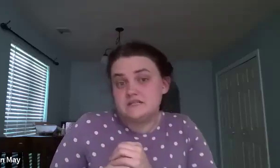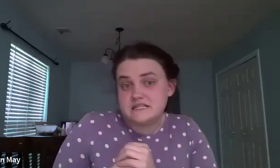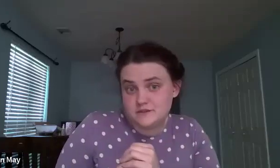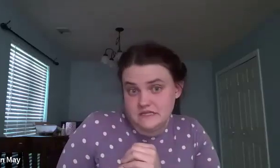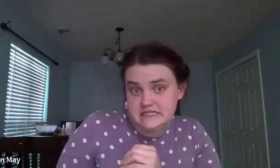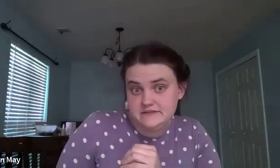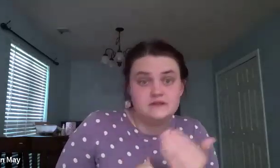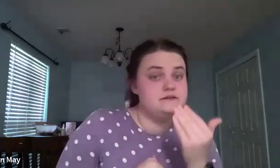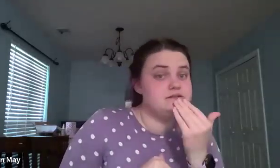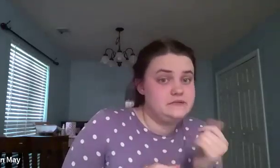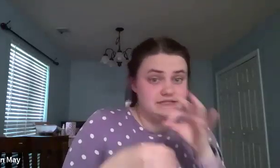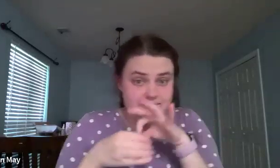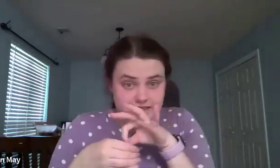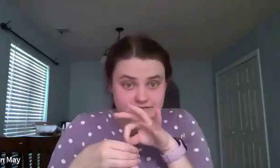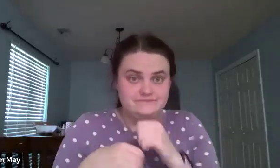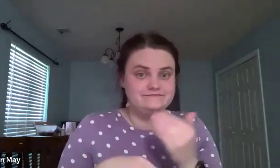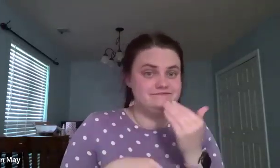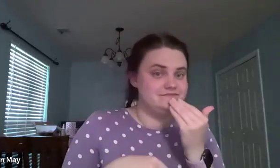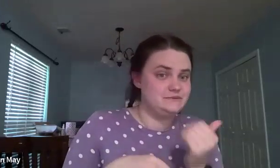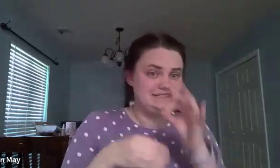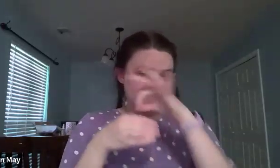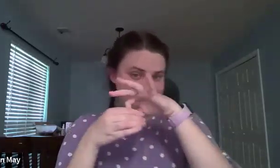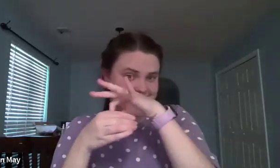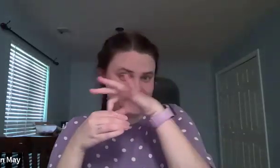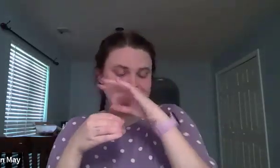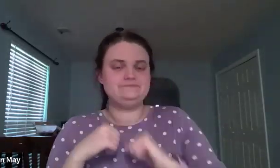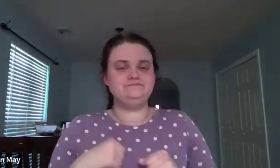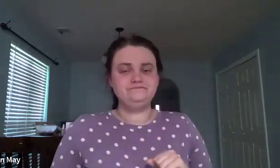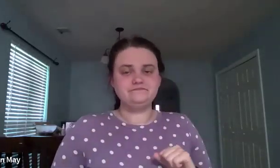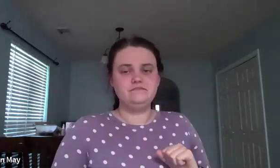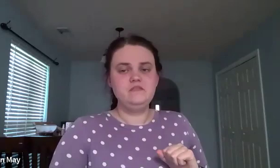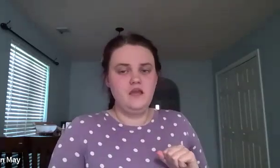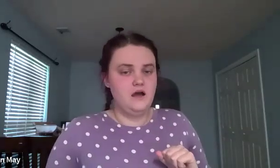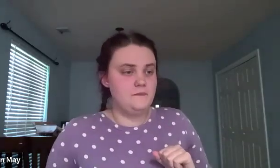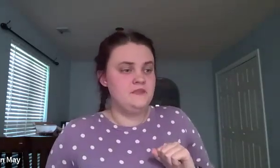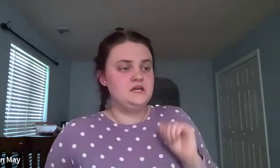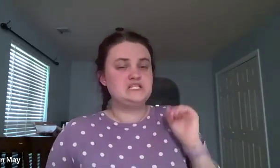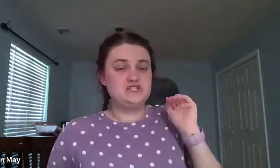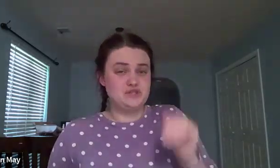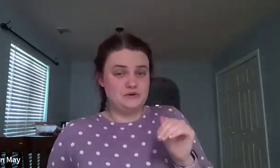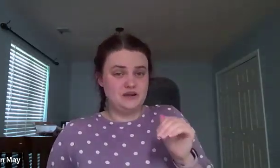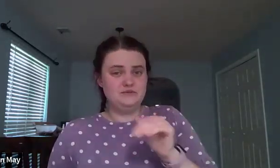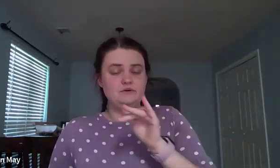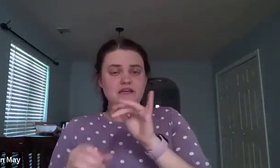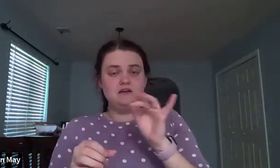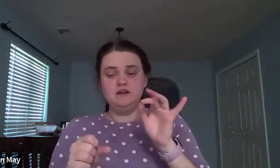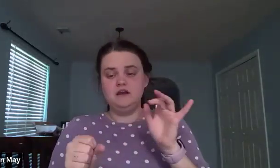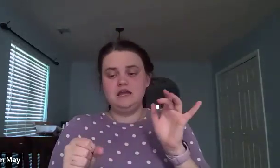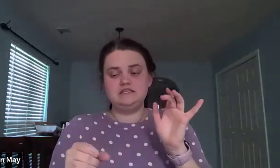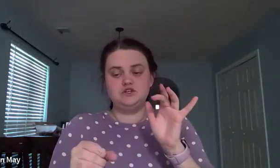If you were going to say sweet tea, sweet tea. Sweet tea. Soda, real quick here, is you're